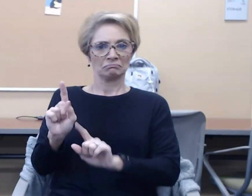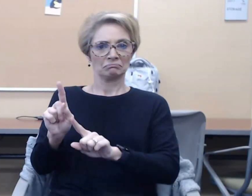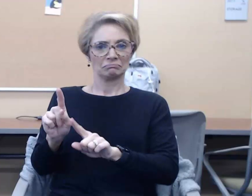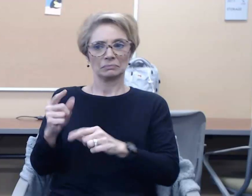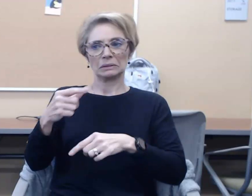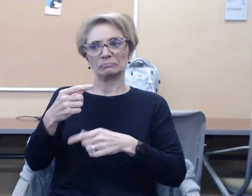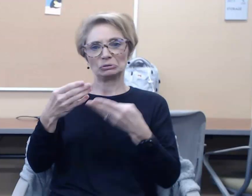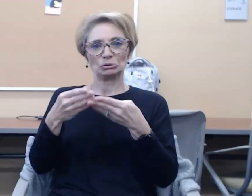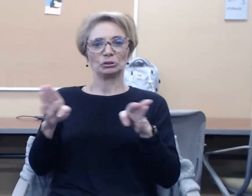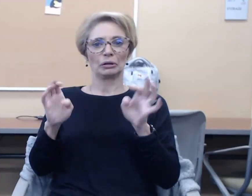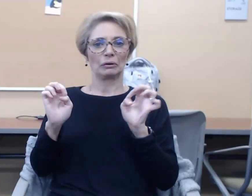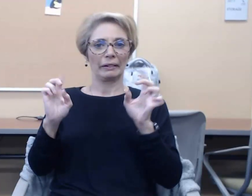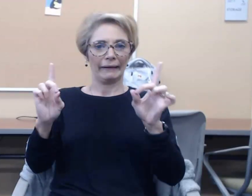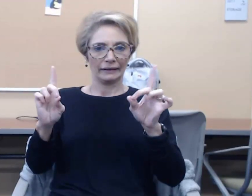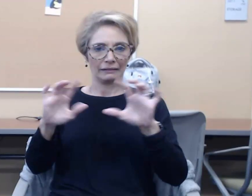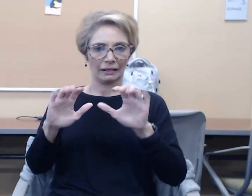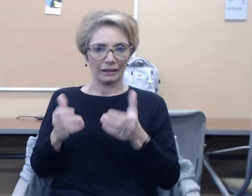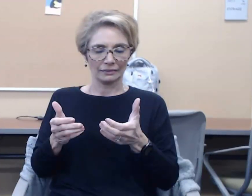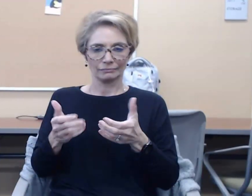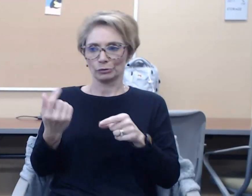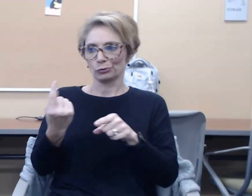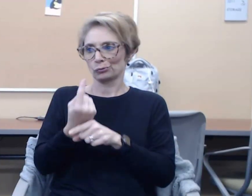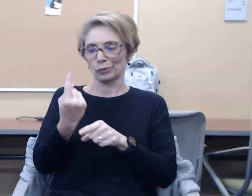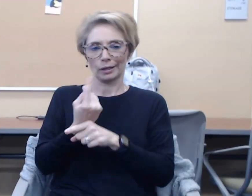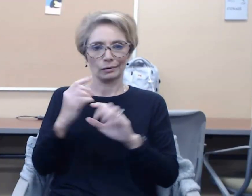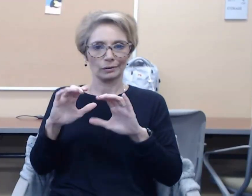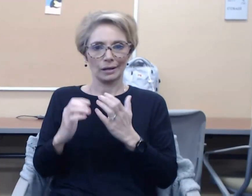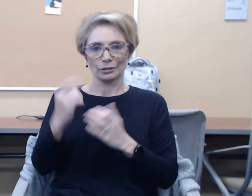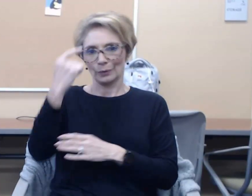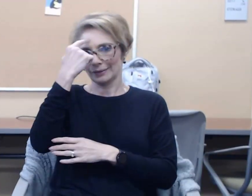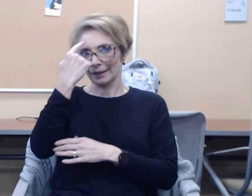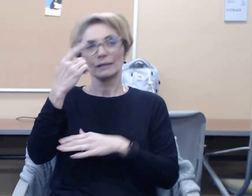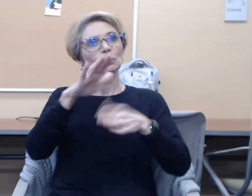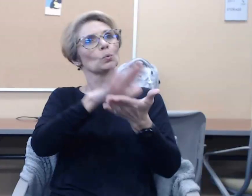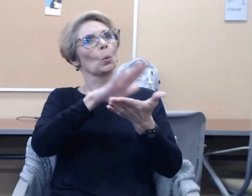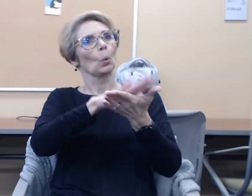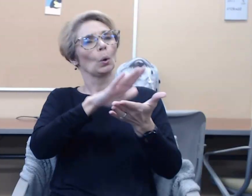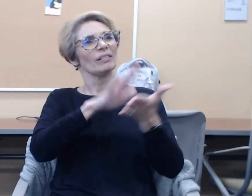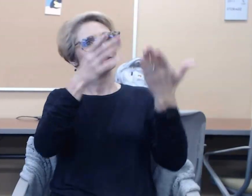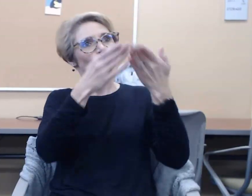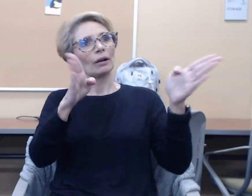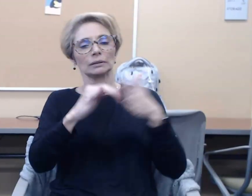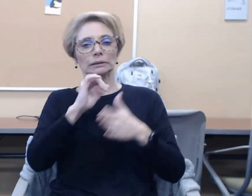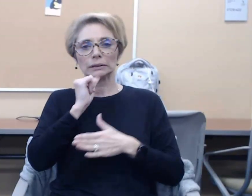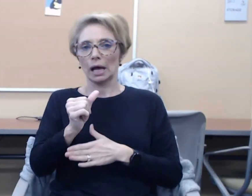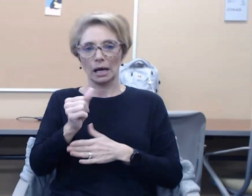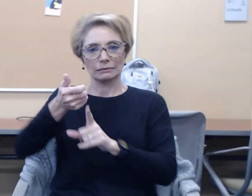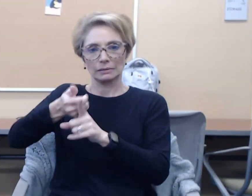classroom. So your typical classroom that you think of when you think of school. So they're not in a self-contained class where